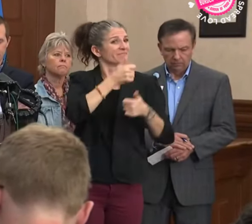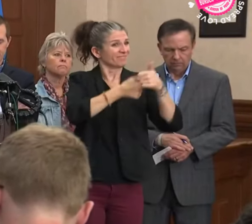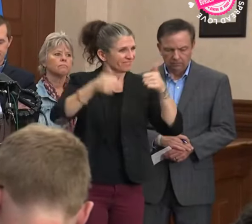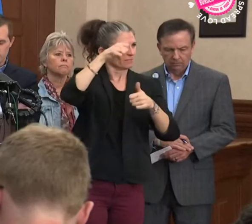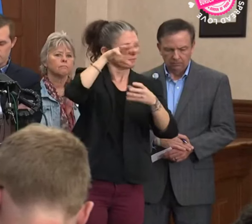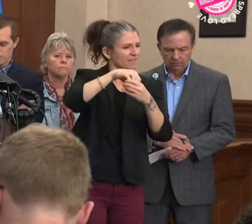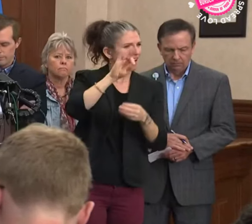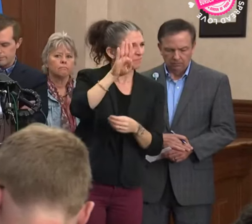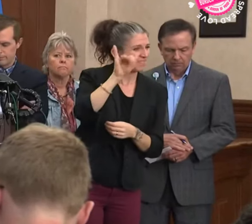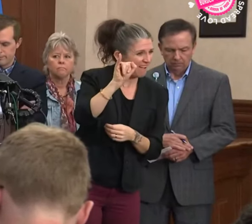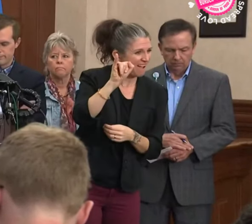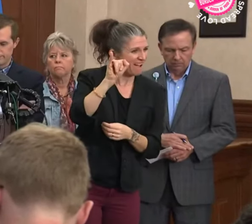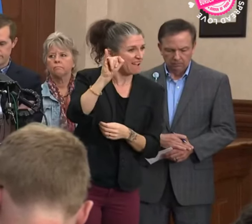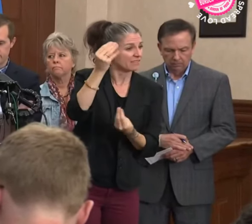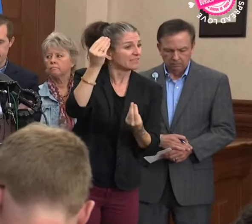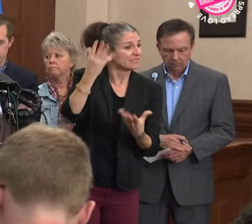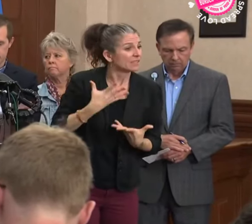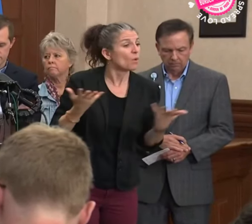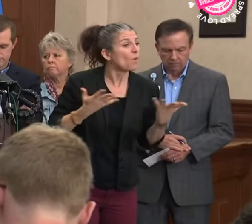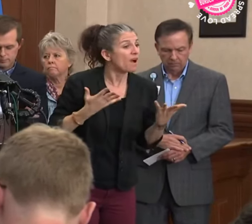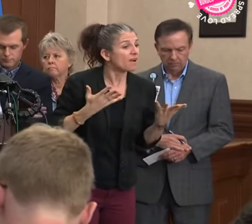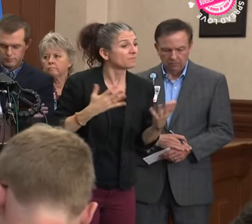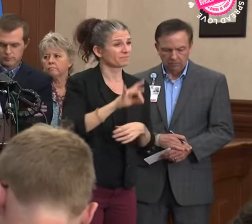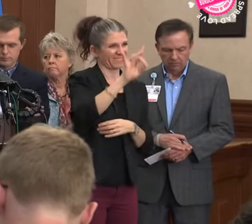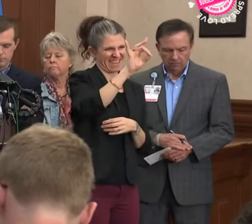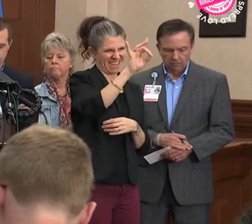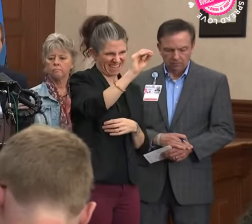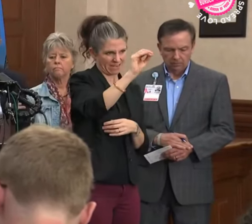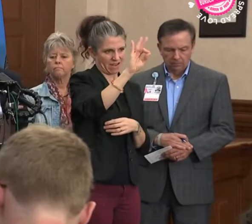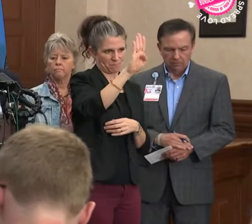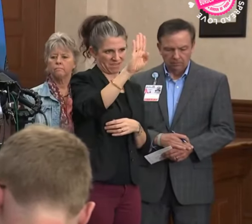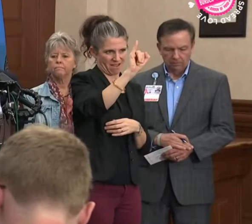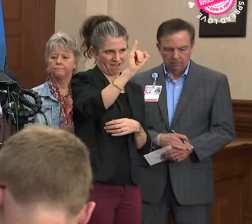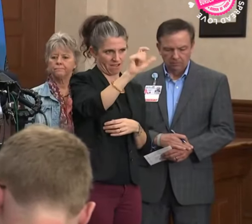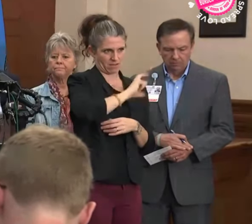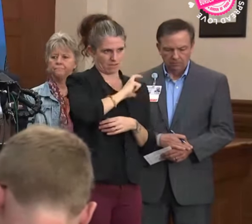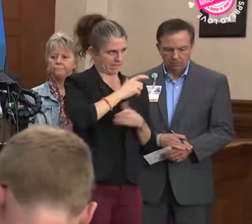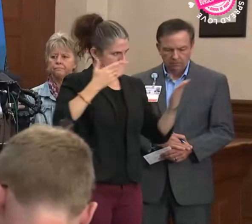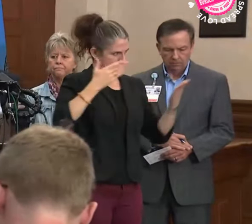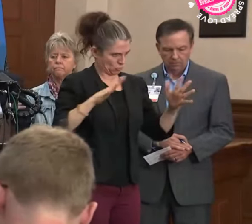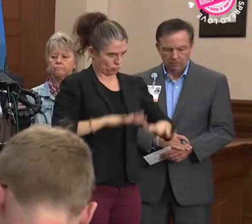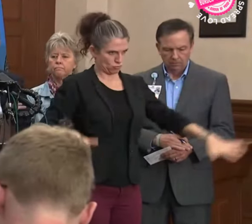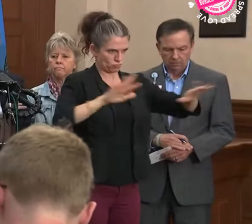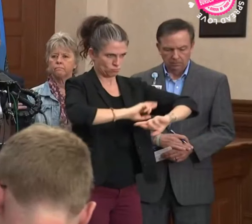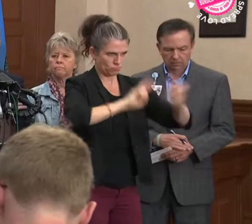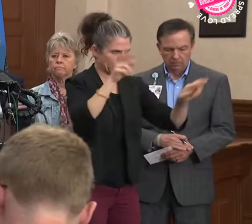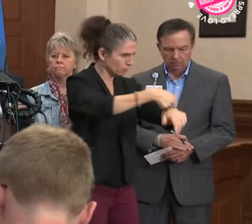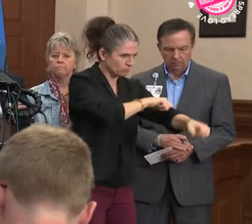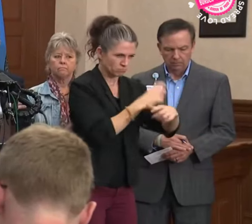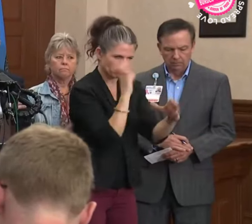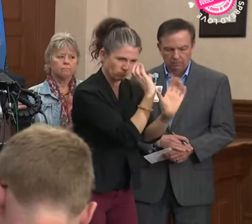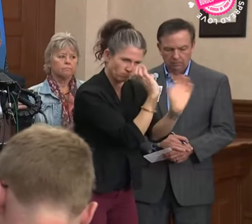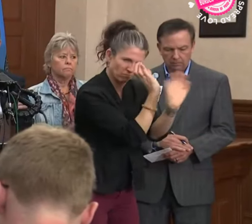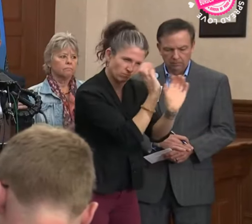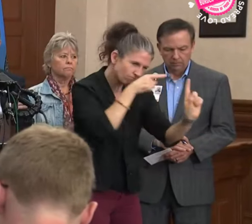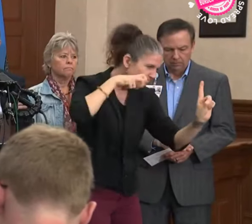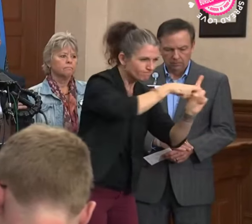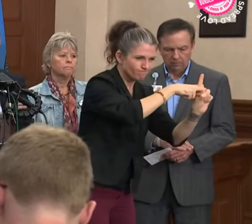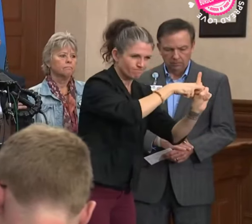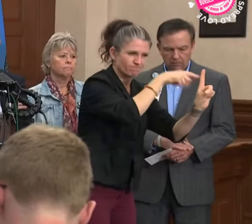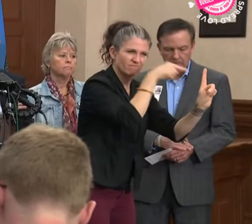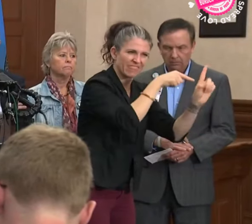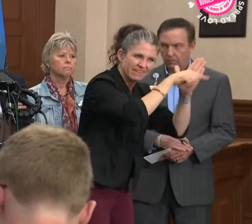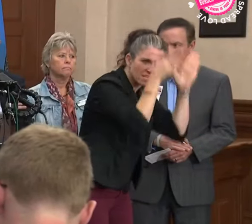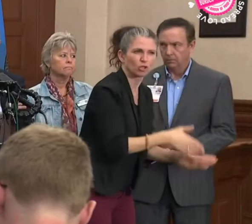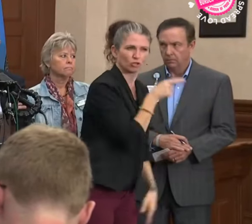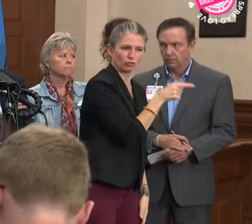there are 80 FBI agents on site participating in the search for the killer.